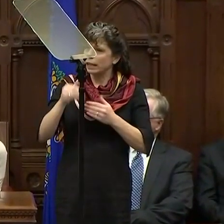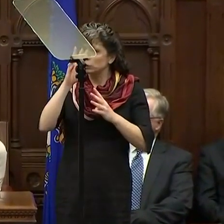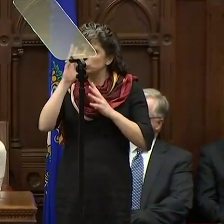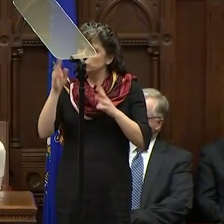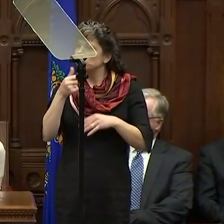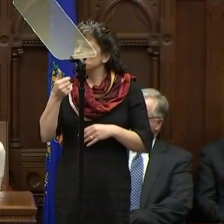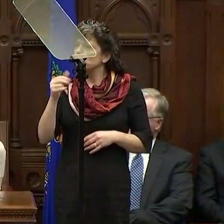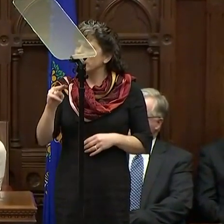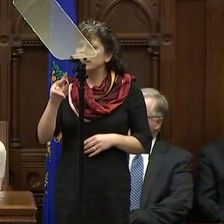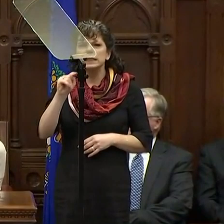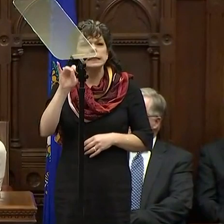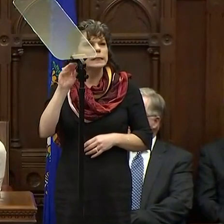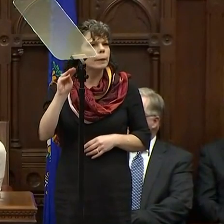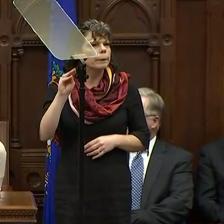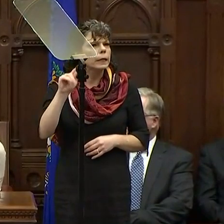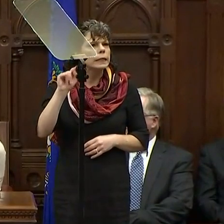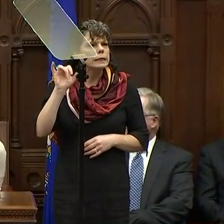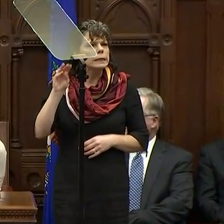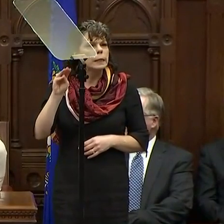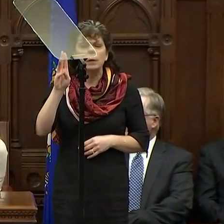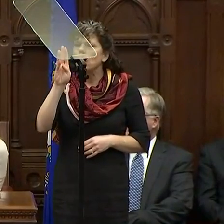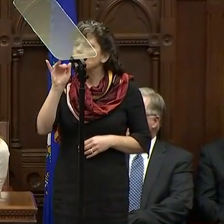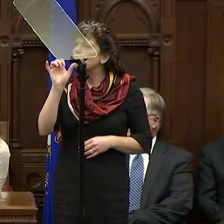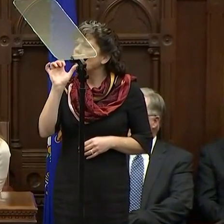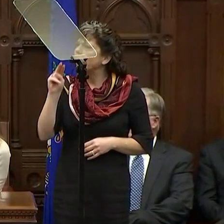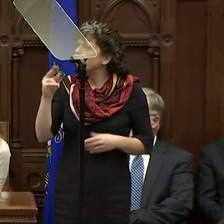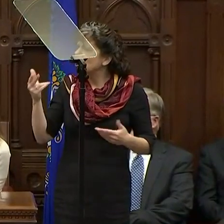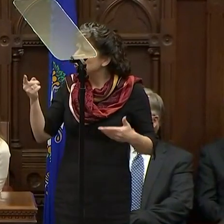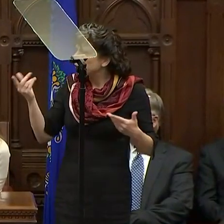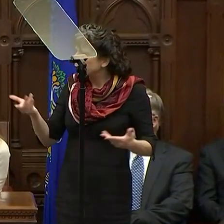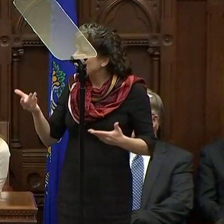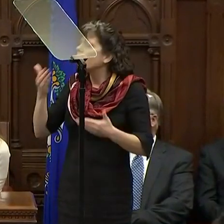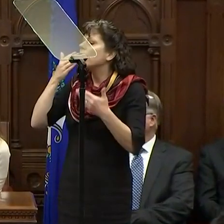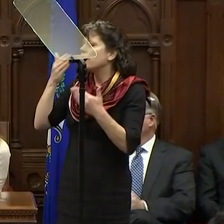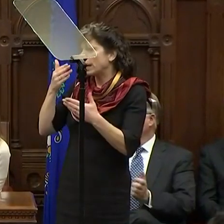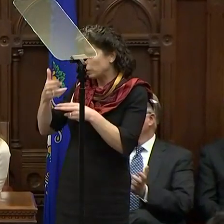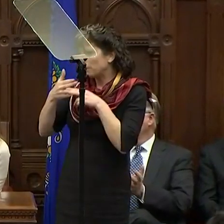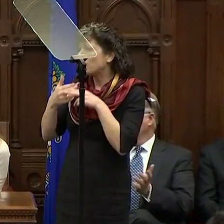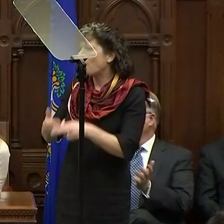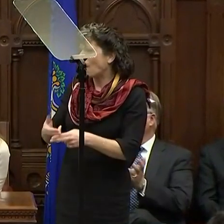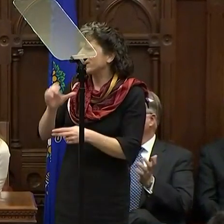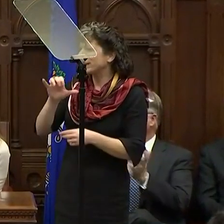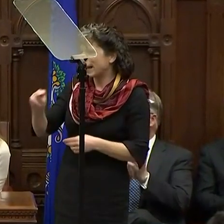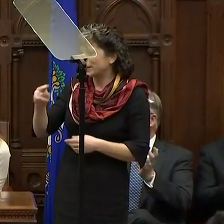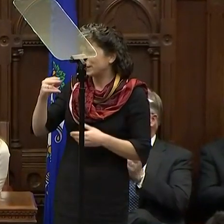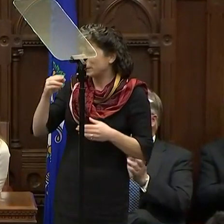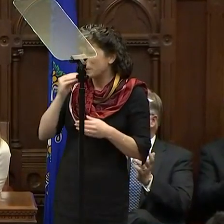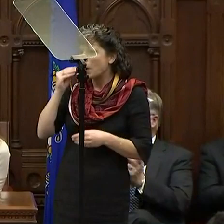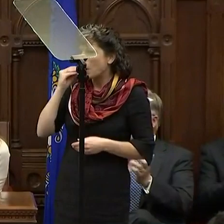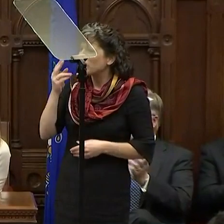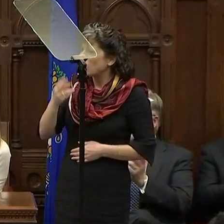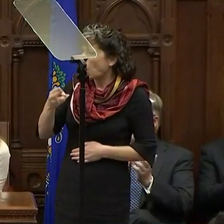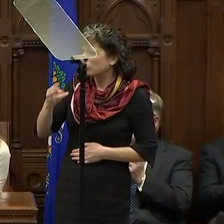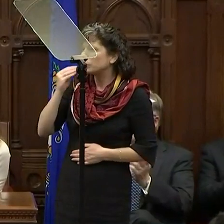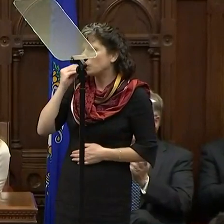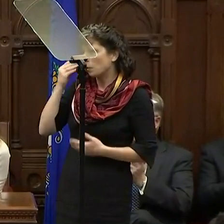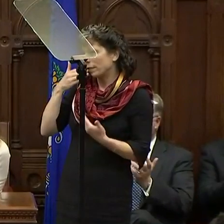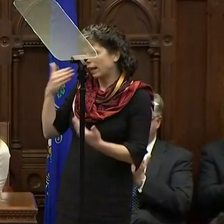here? Tim Bryan, thank you for calling Connecticut home. Thank you for calling Hartford home.